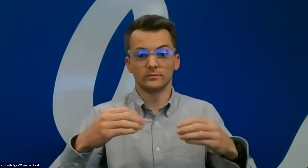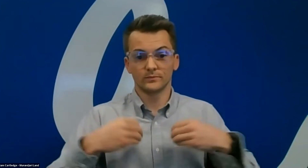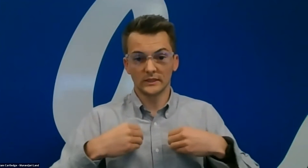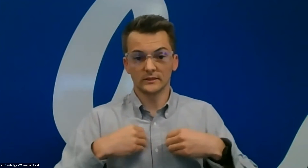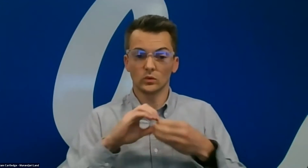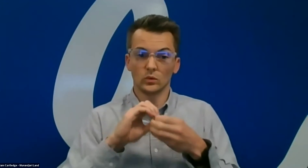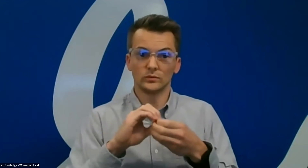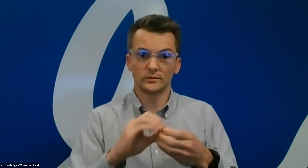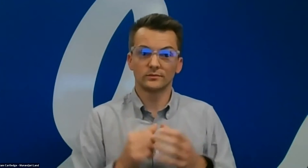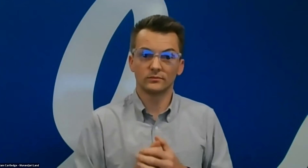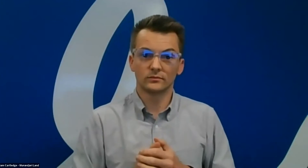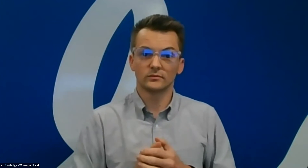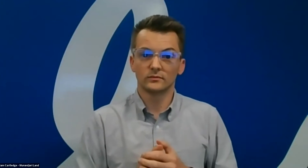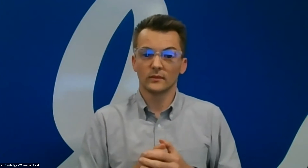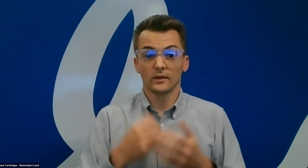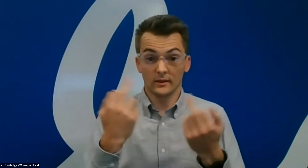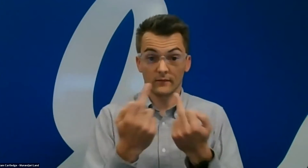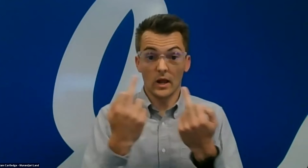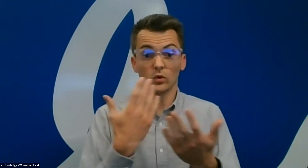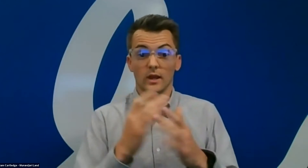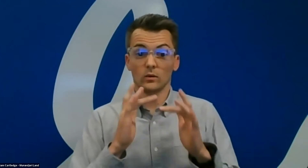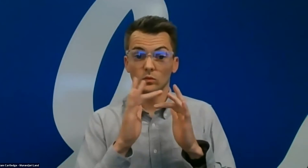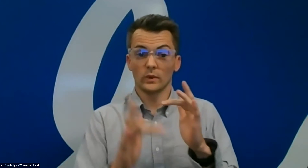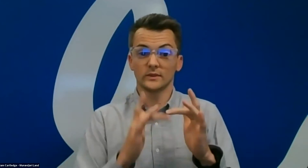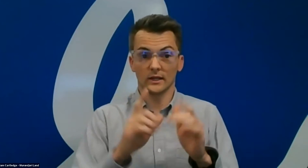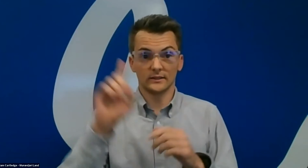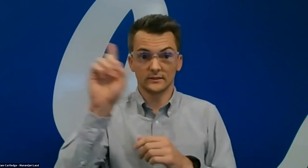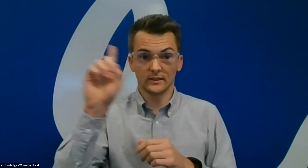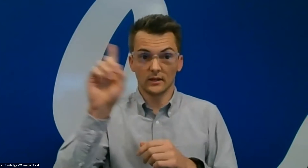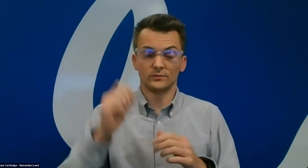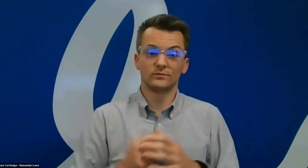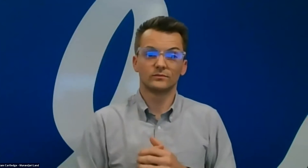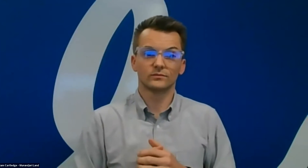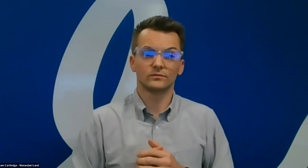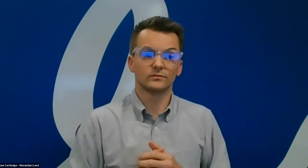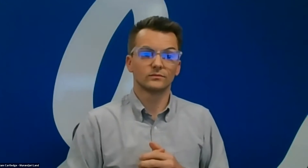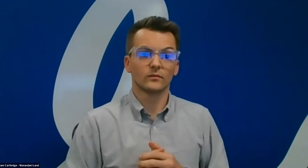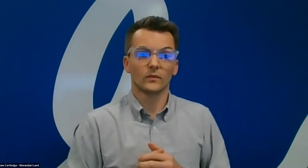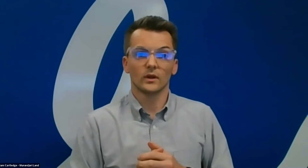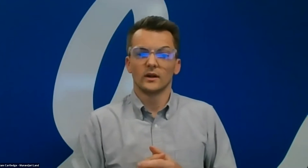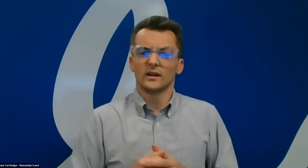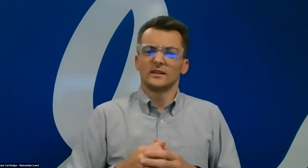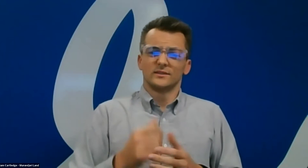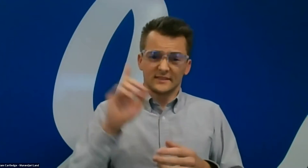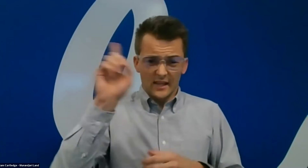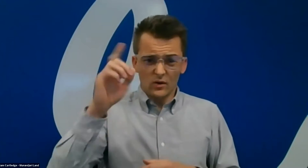We've created some wonderful resources for business owners. They're also available on our website now.